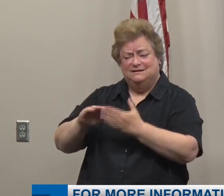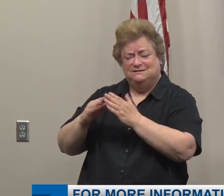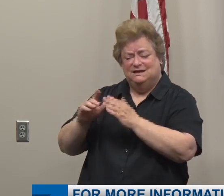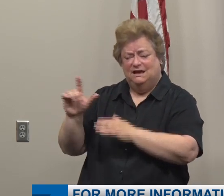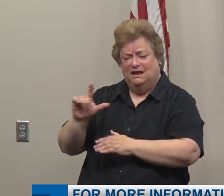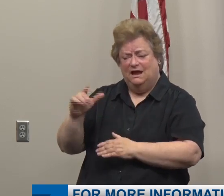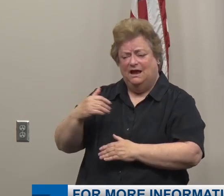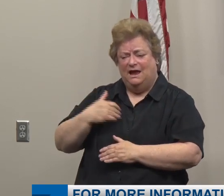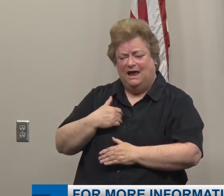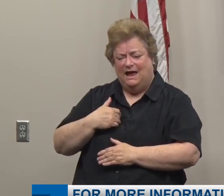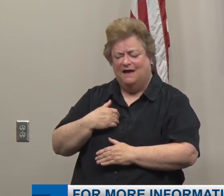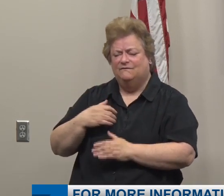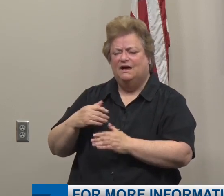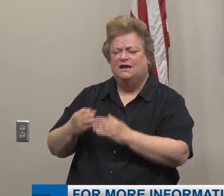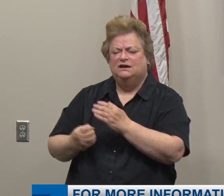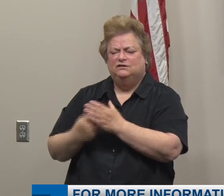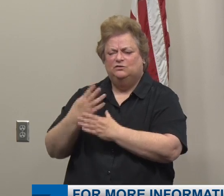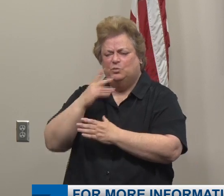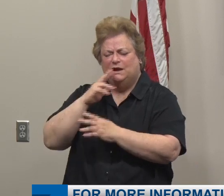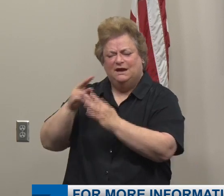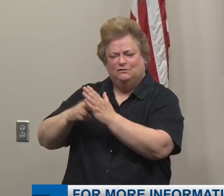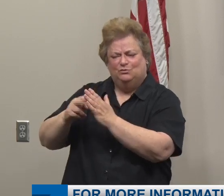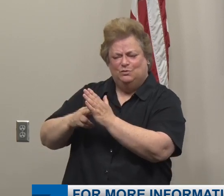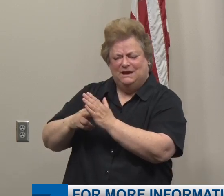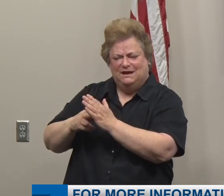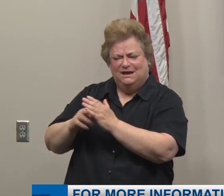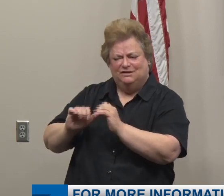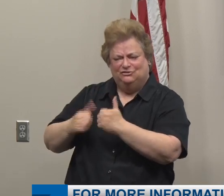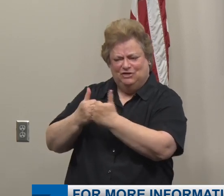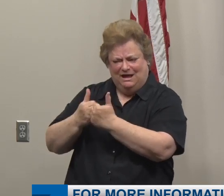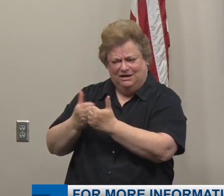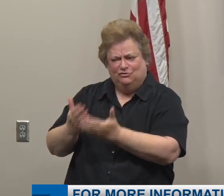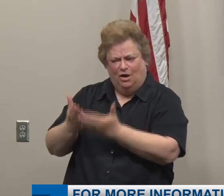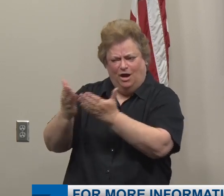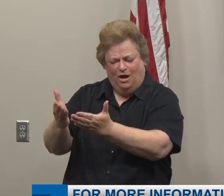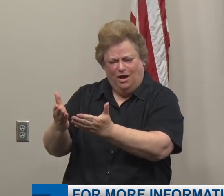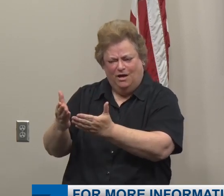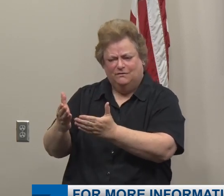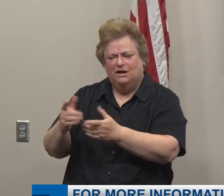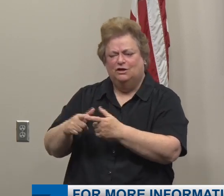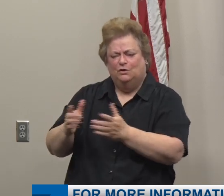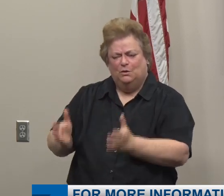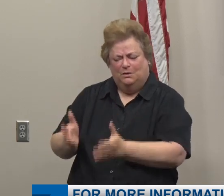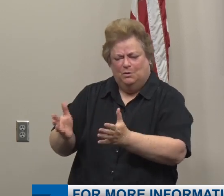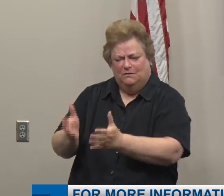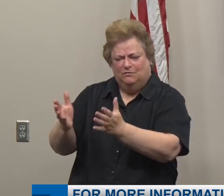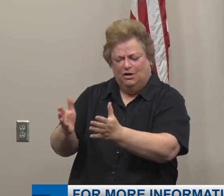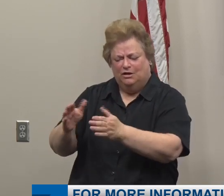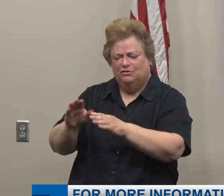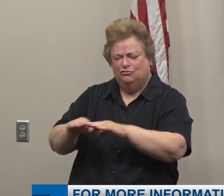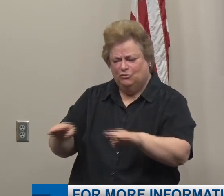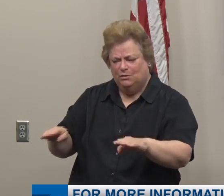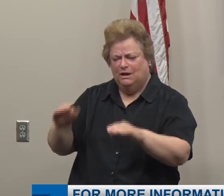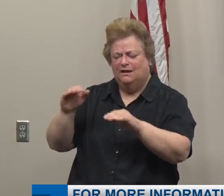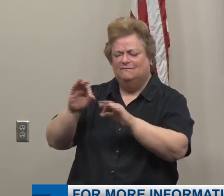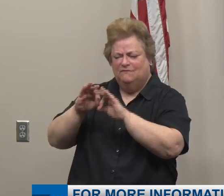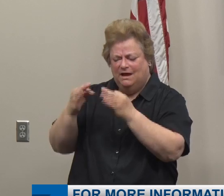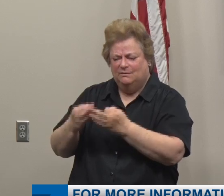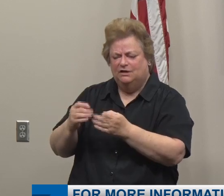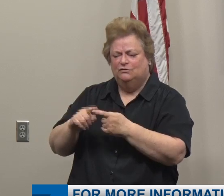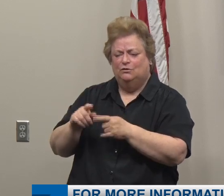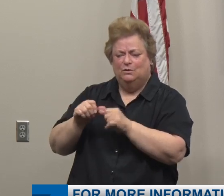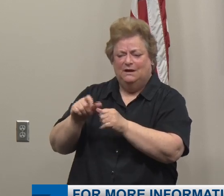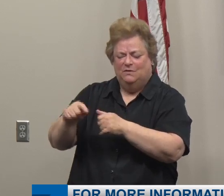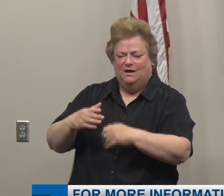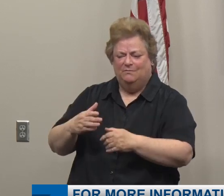spring into Reading Challenge to encourage reading and engage children families and adults and activities to keep them healthy happy and